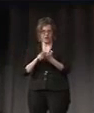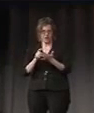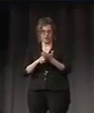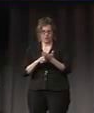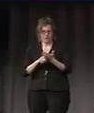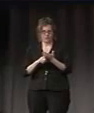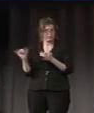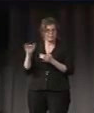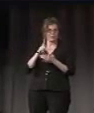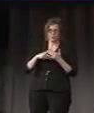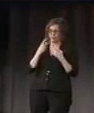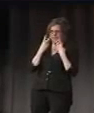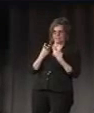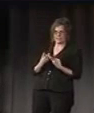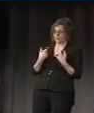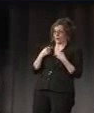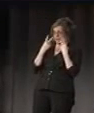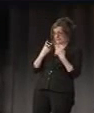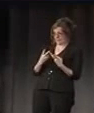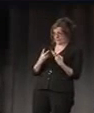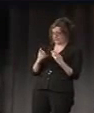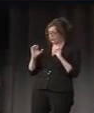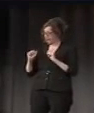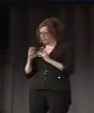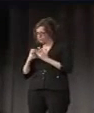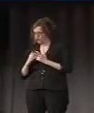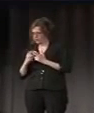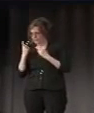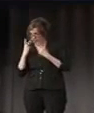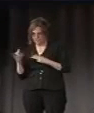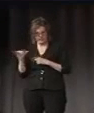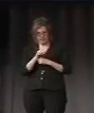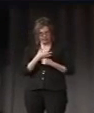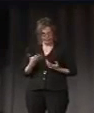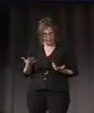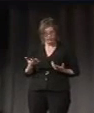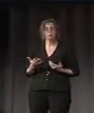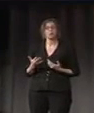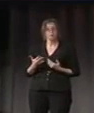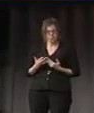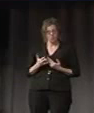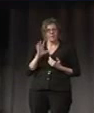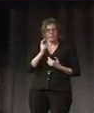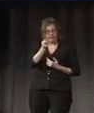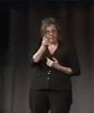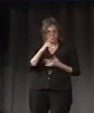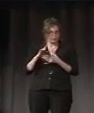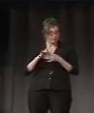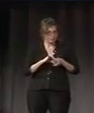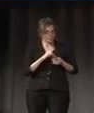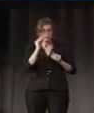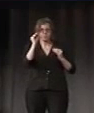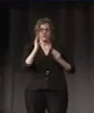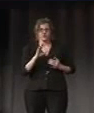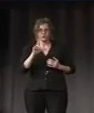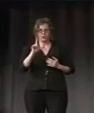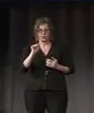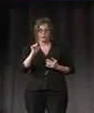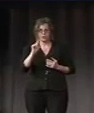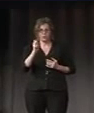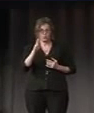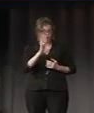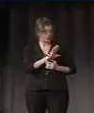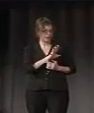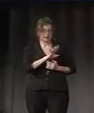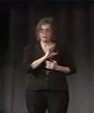we see when we look at it, right? How that sort of bounces off of Professor Latour's discussion of new kinds of sensitivities that